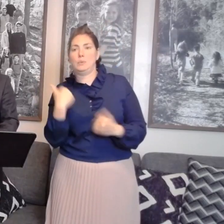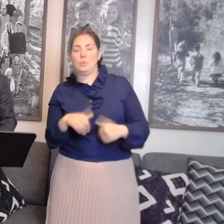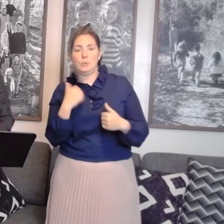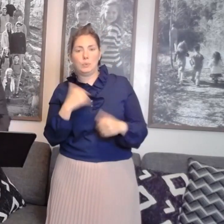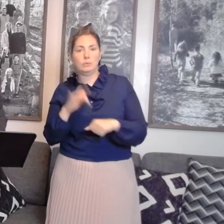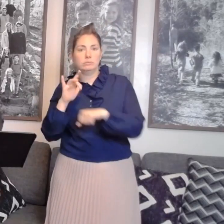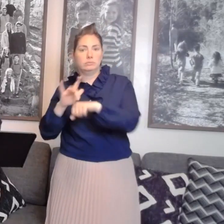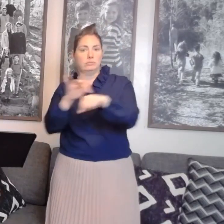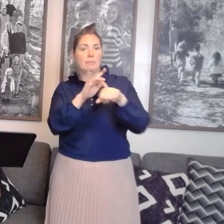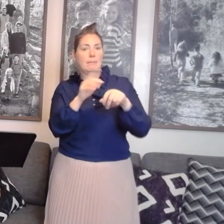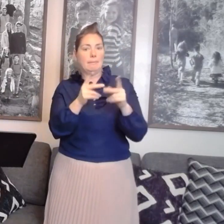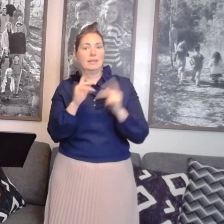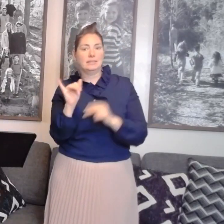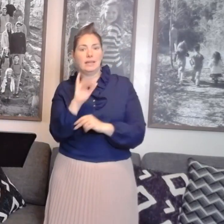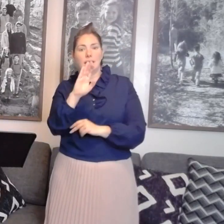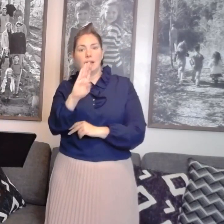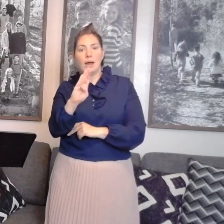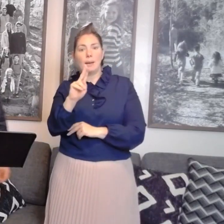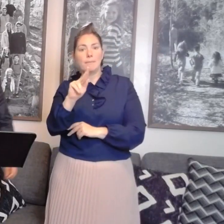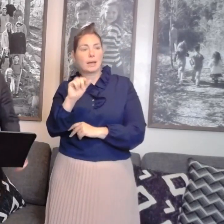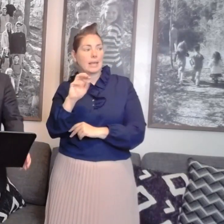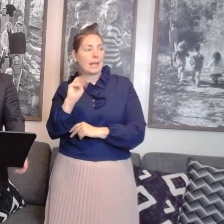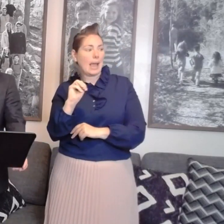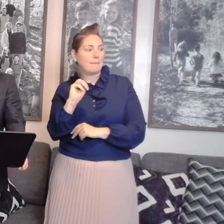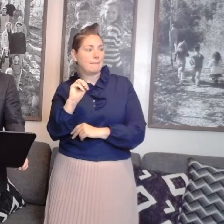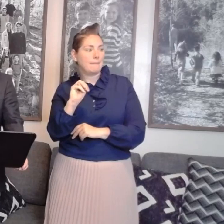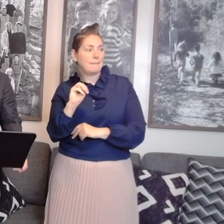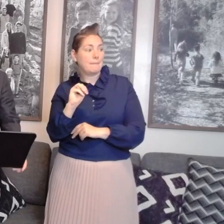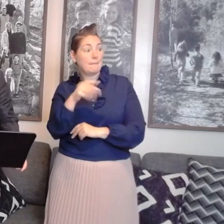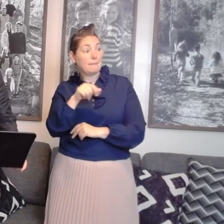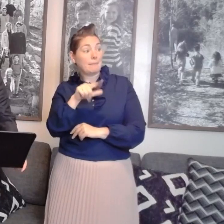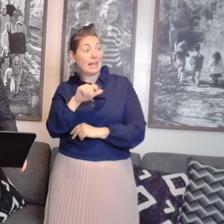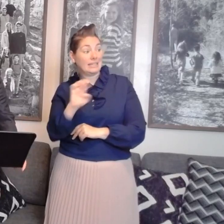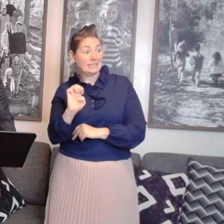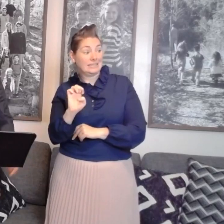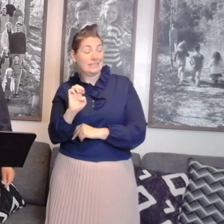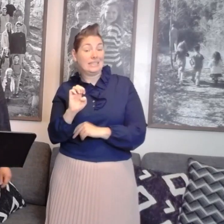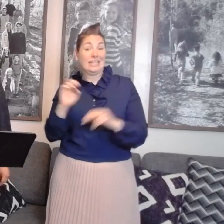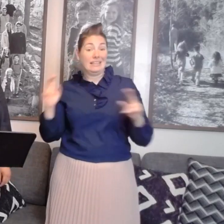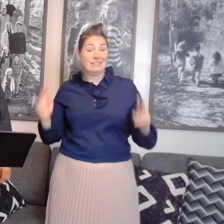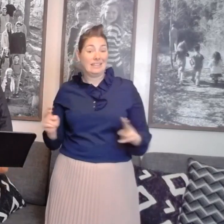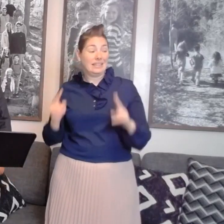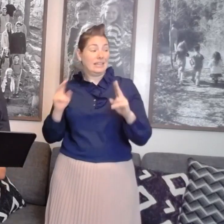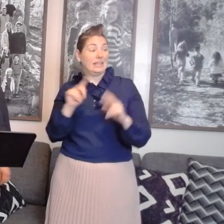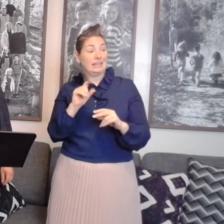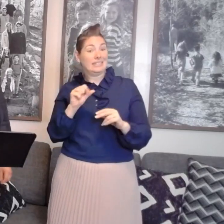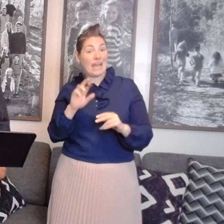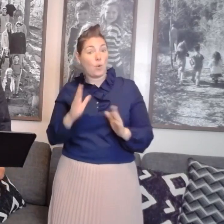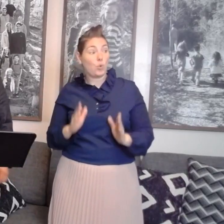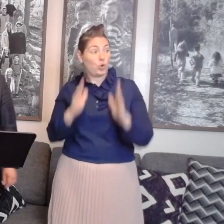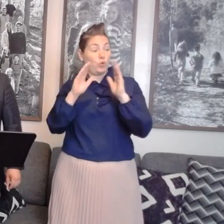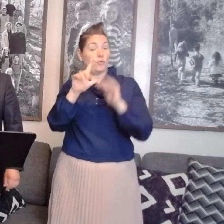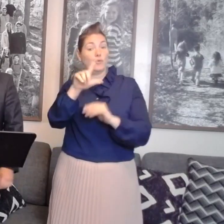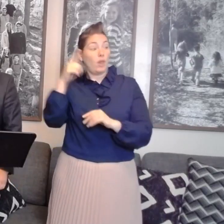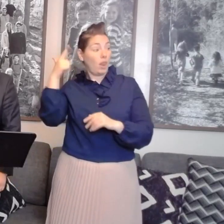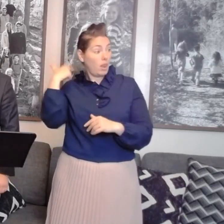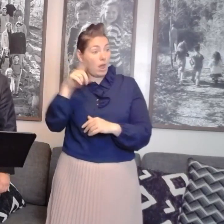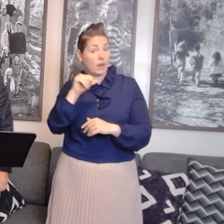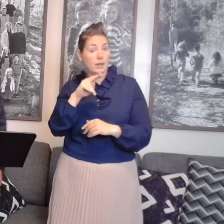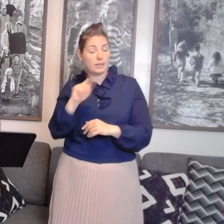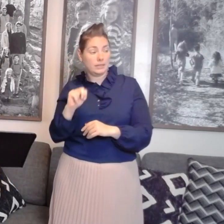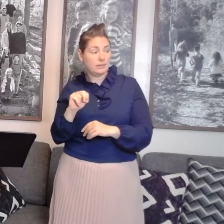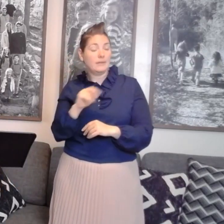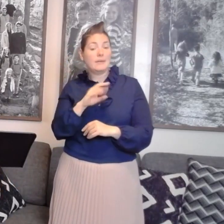like Buckingham Palace, the Tower of London, the Eiffel Tower, Notre Dame Cathedral, the Palace